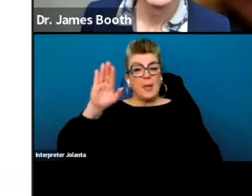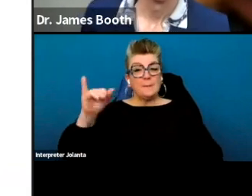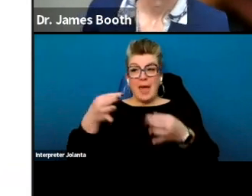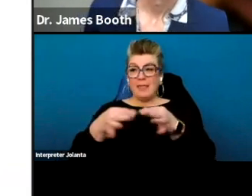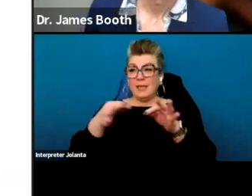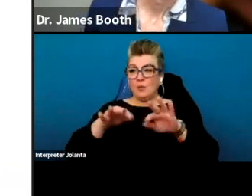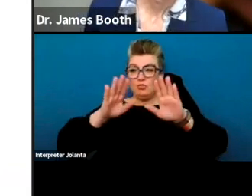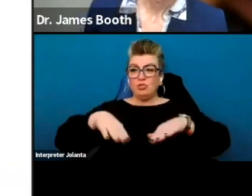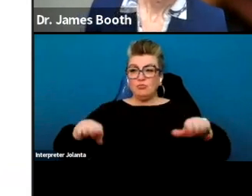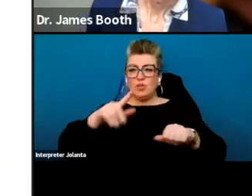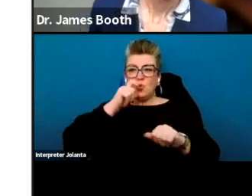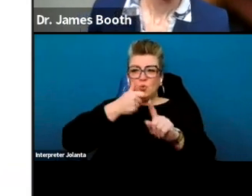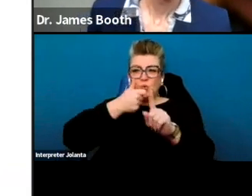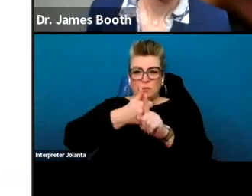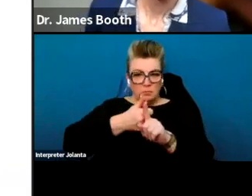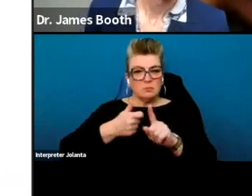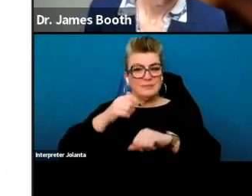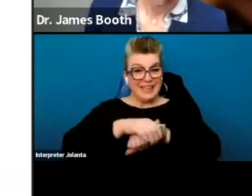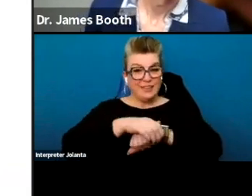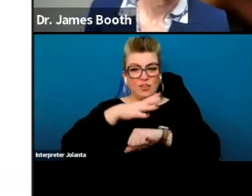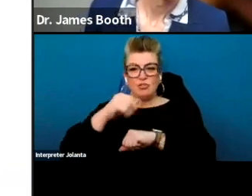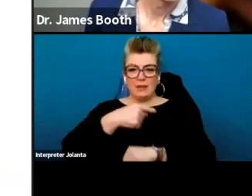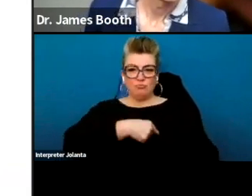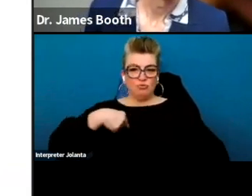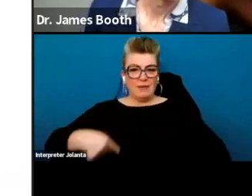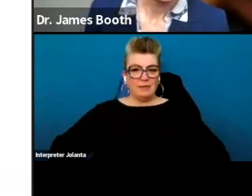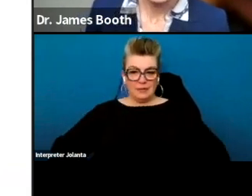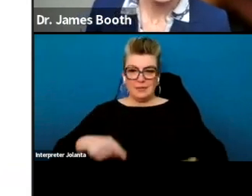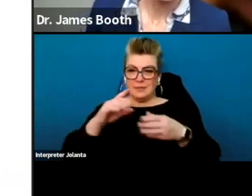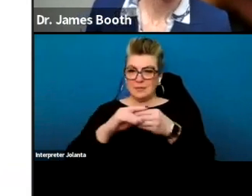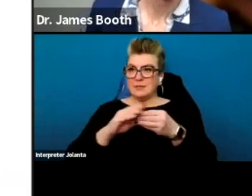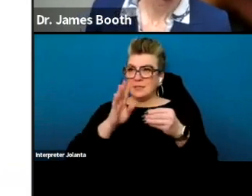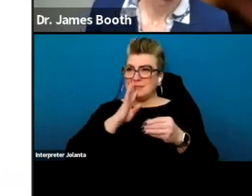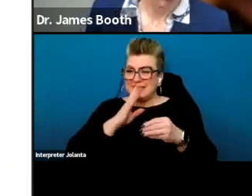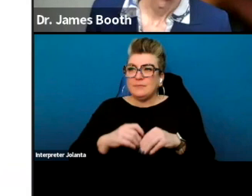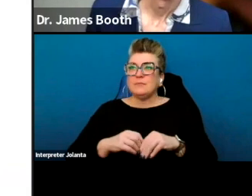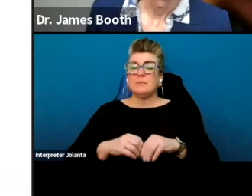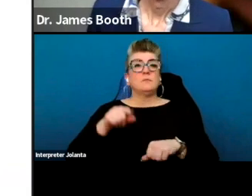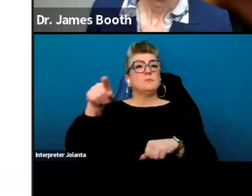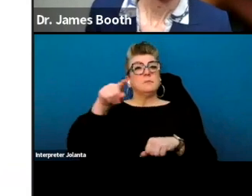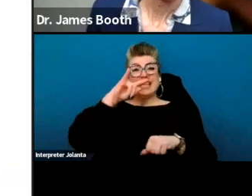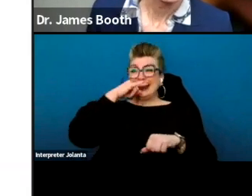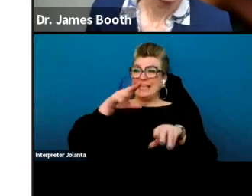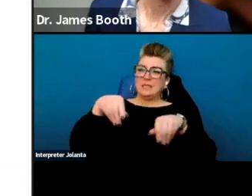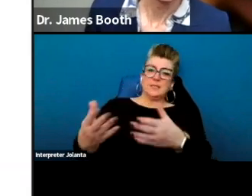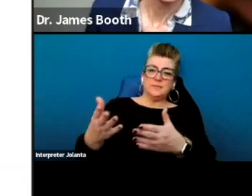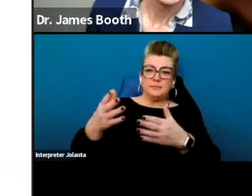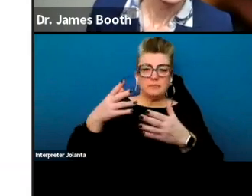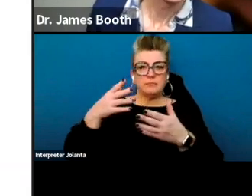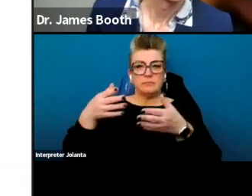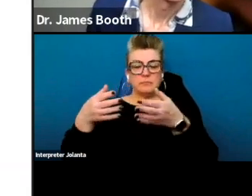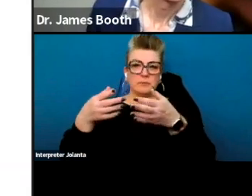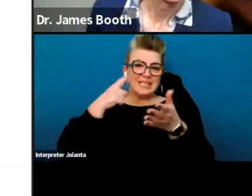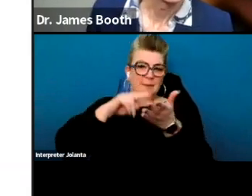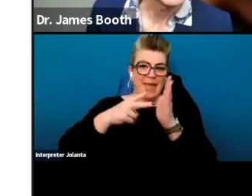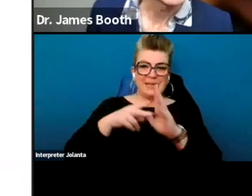Chinese. In this project, these kids are given kind of semantic task. Well, in this case,